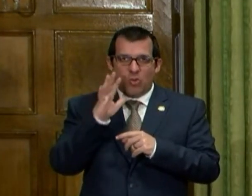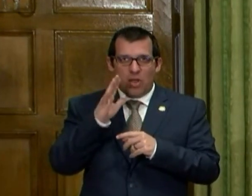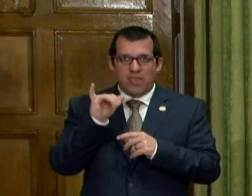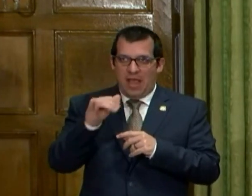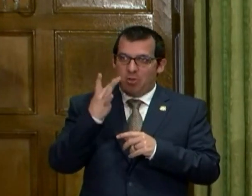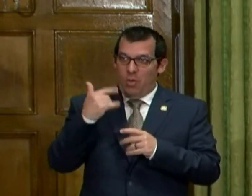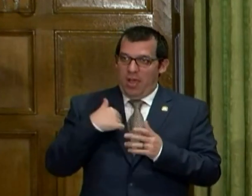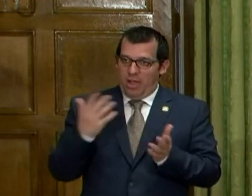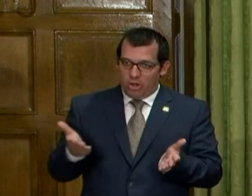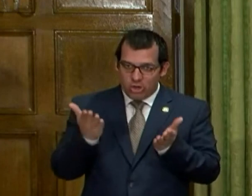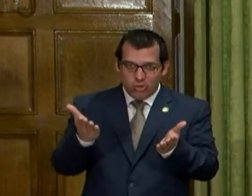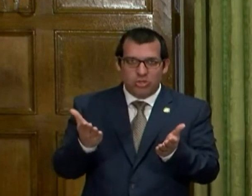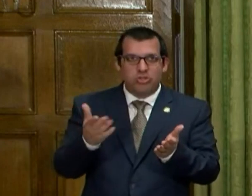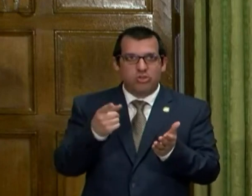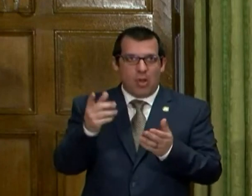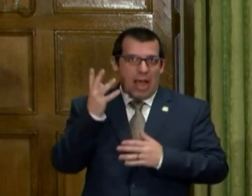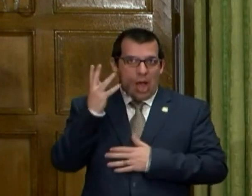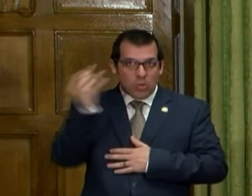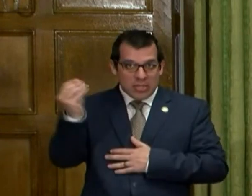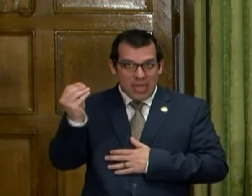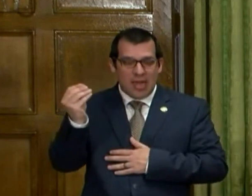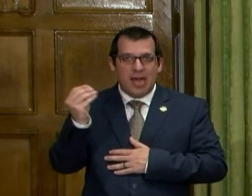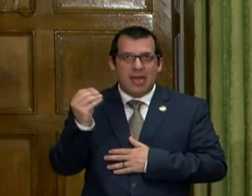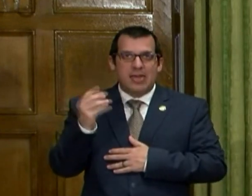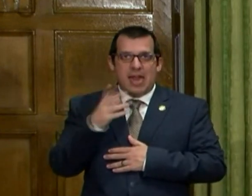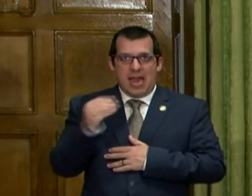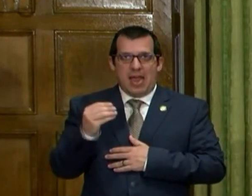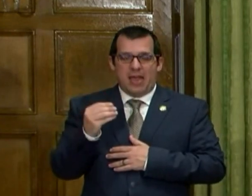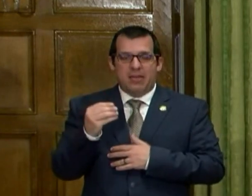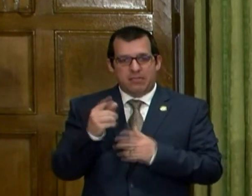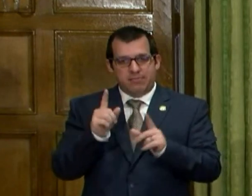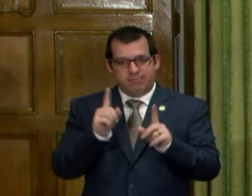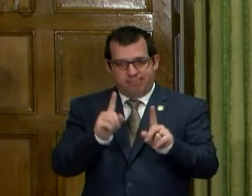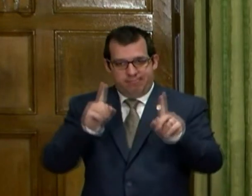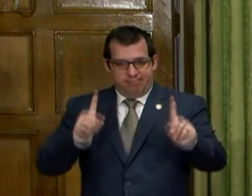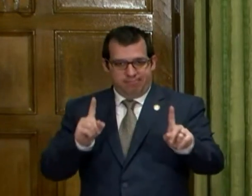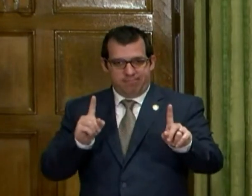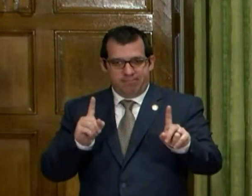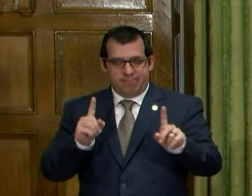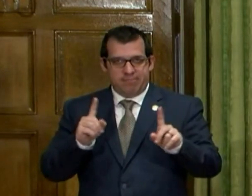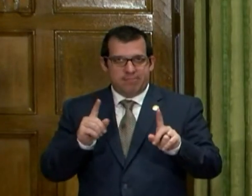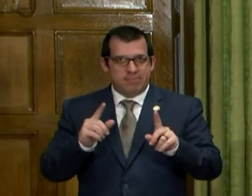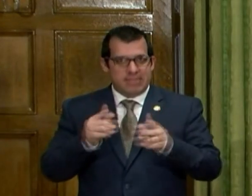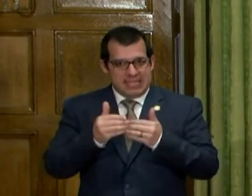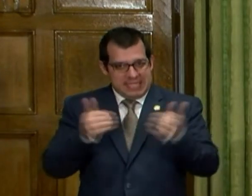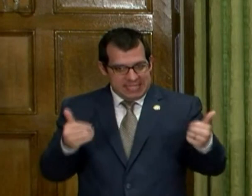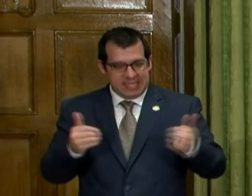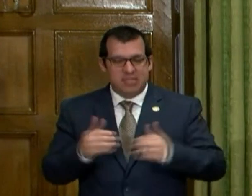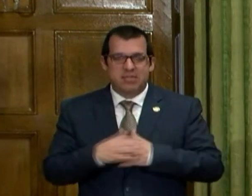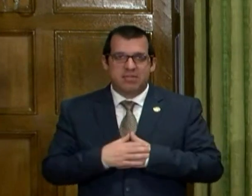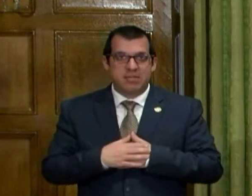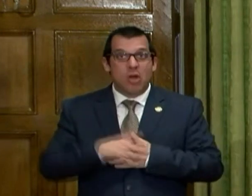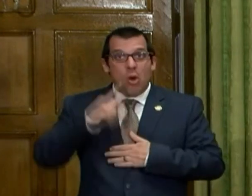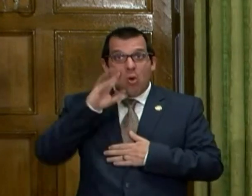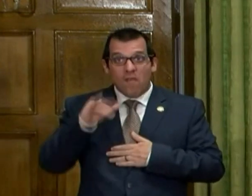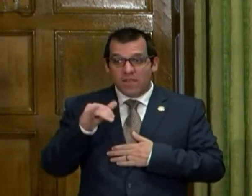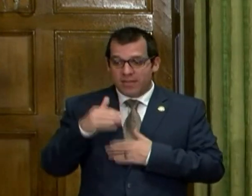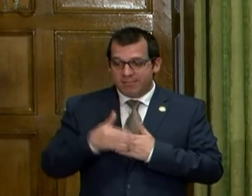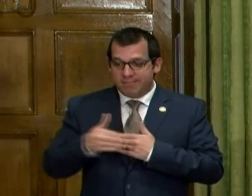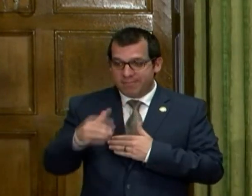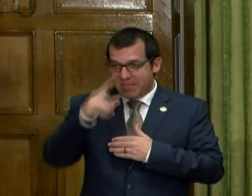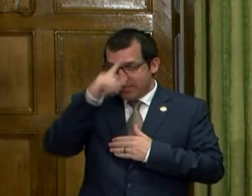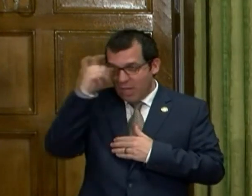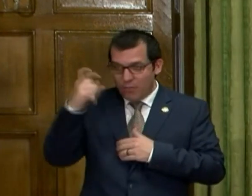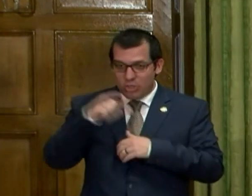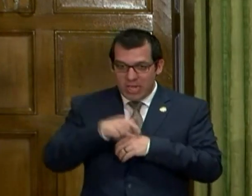why I've encouraged being outside and keeping a healthy distance is a good thing. Hopefully, as the summer months come